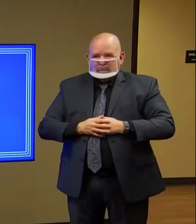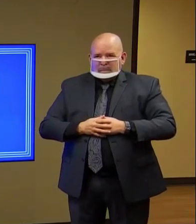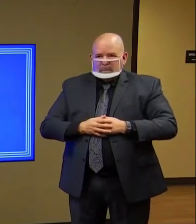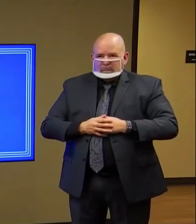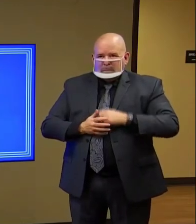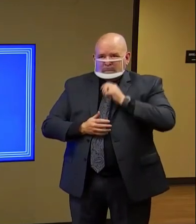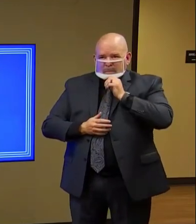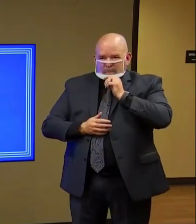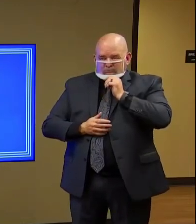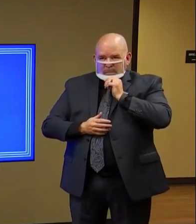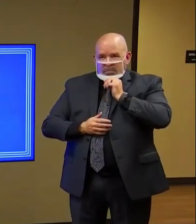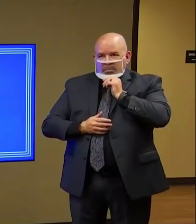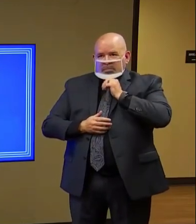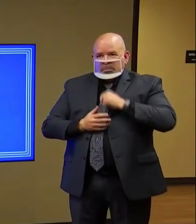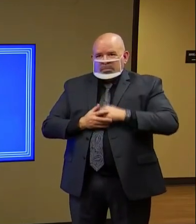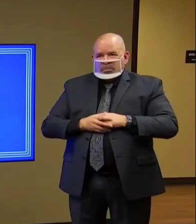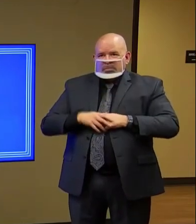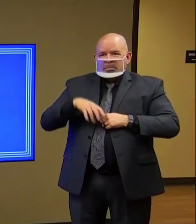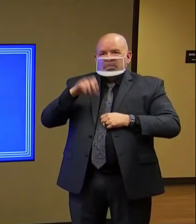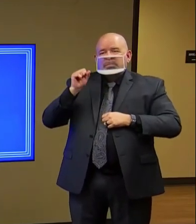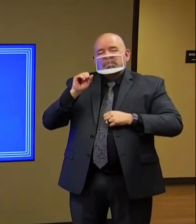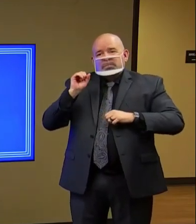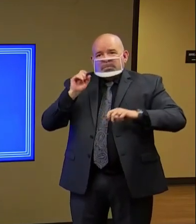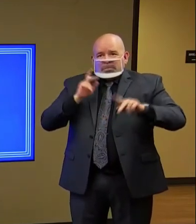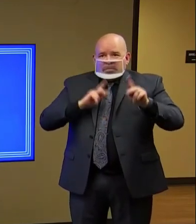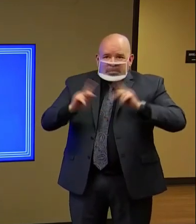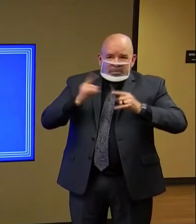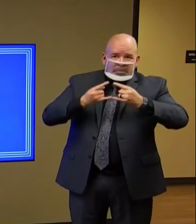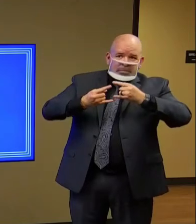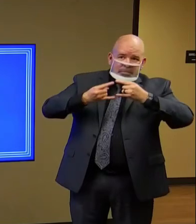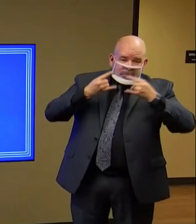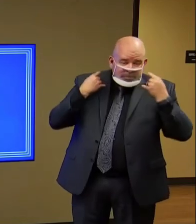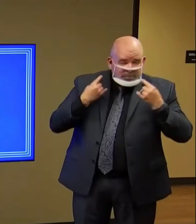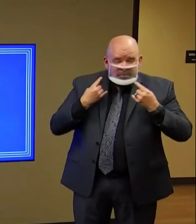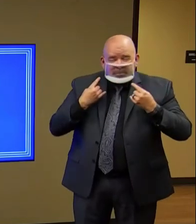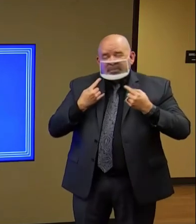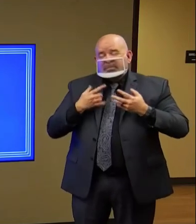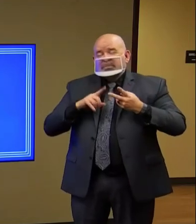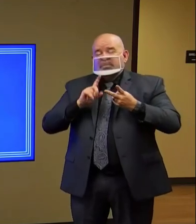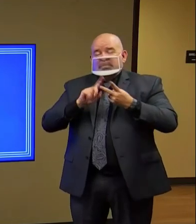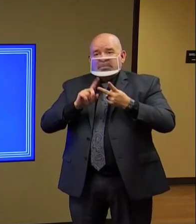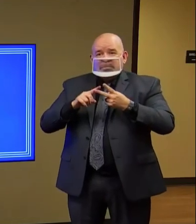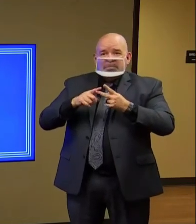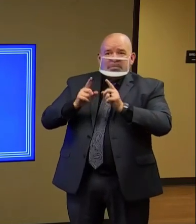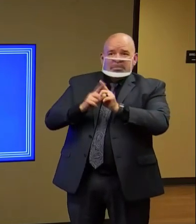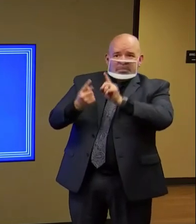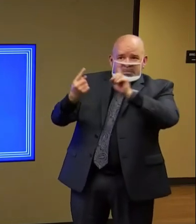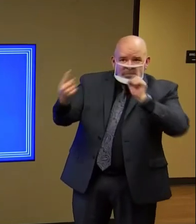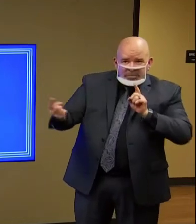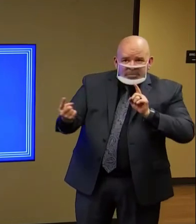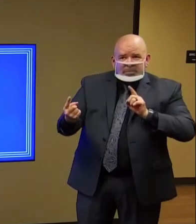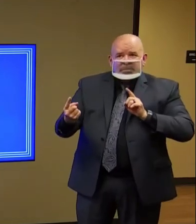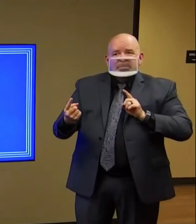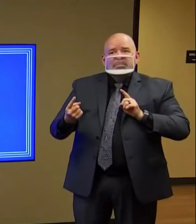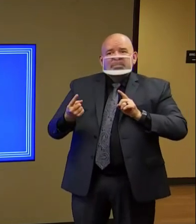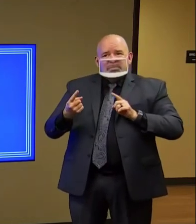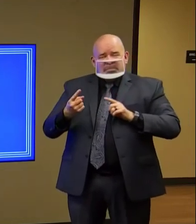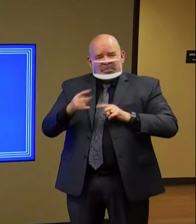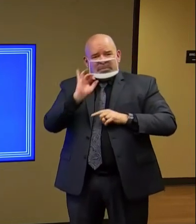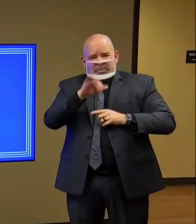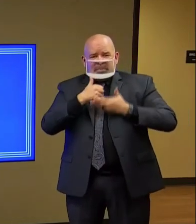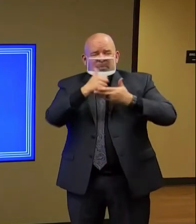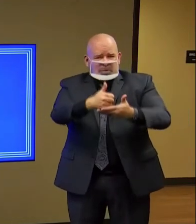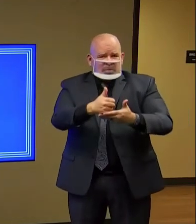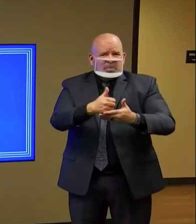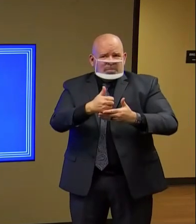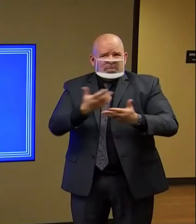mask usage, the messaging of people not celebrating in the traditional ways, I think there's